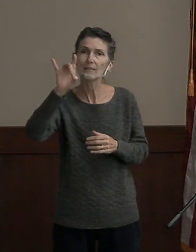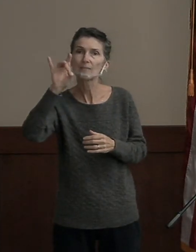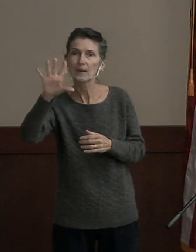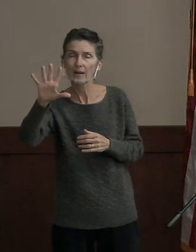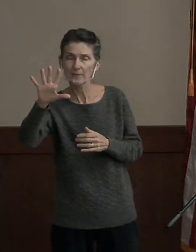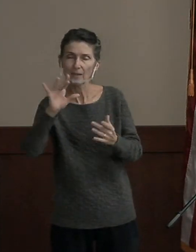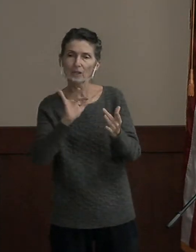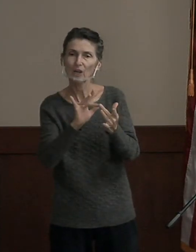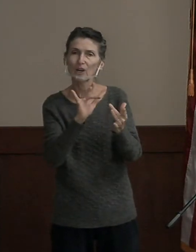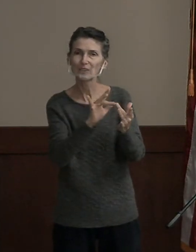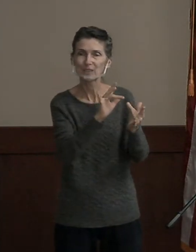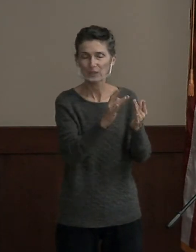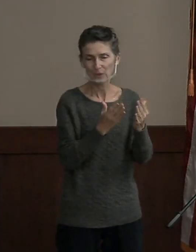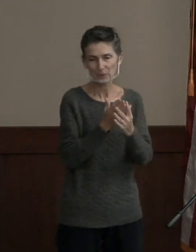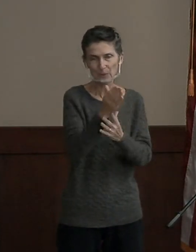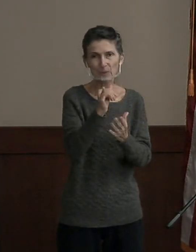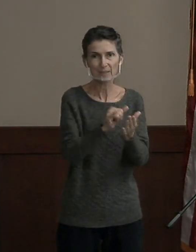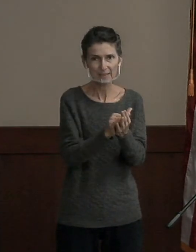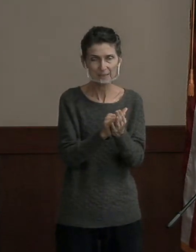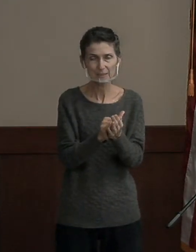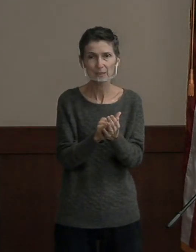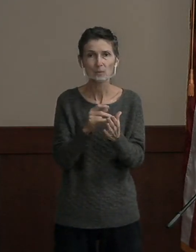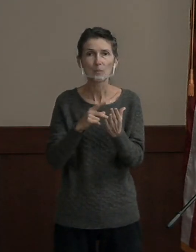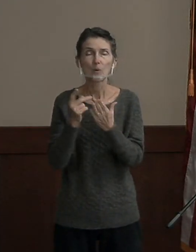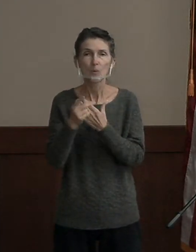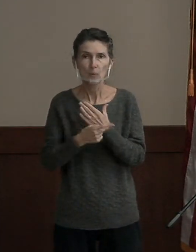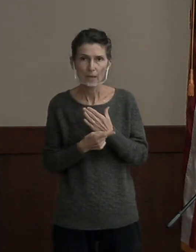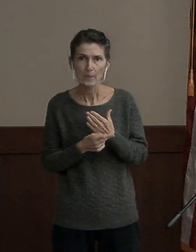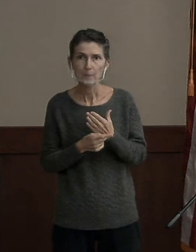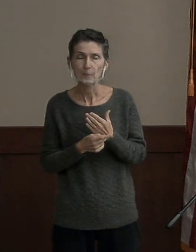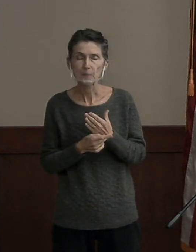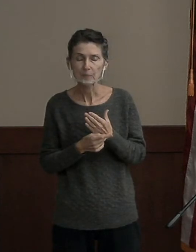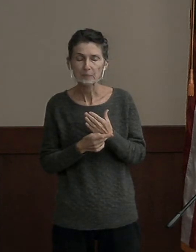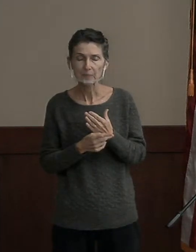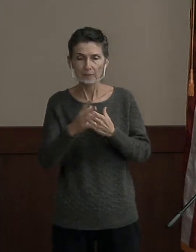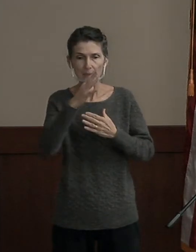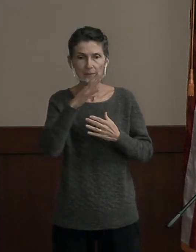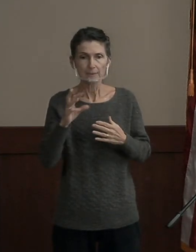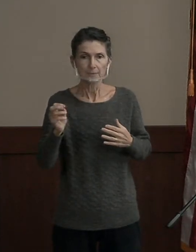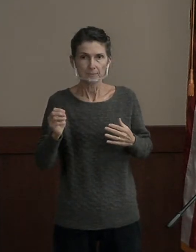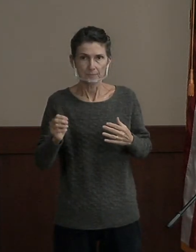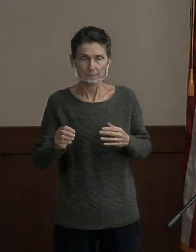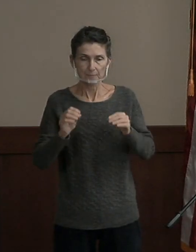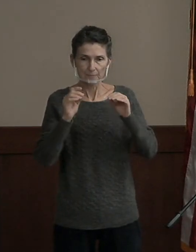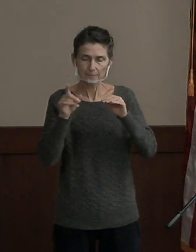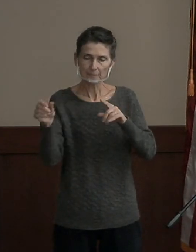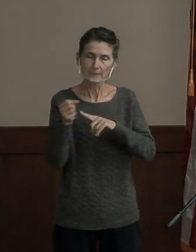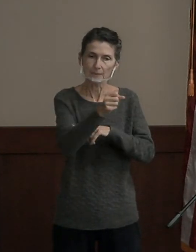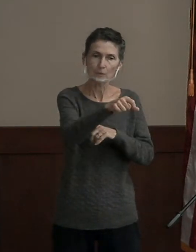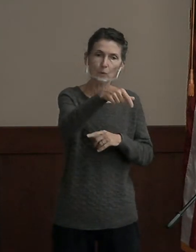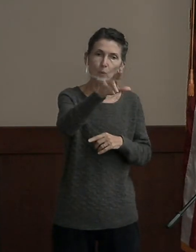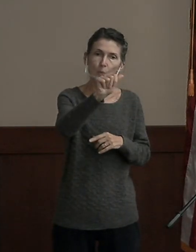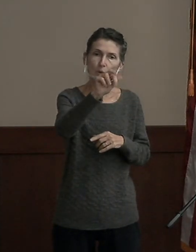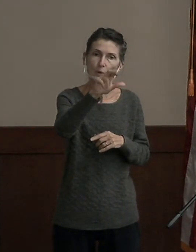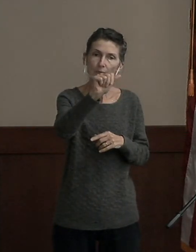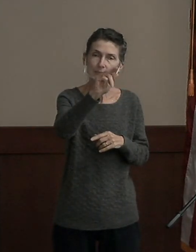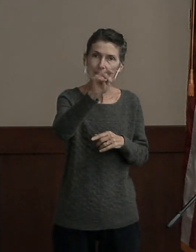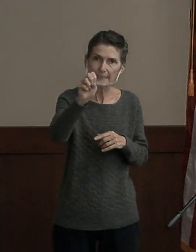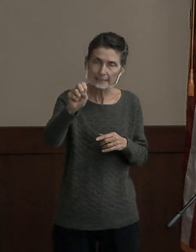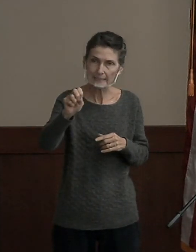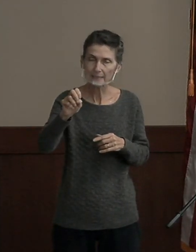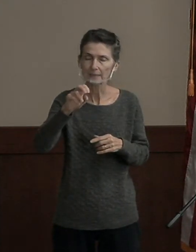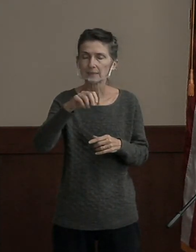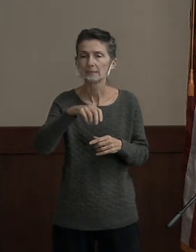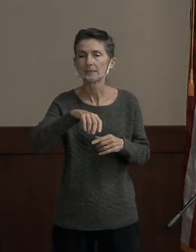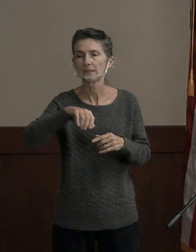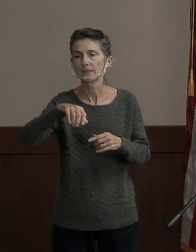9,185 contacts managed through this program and put into quarantine and linked to other